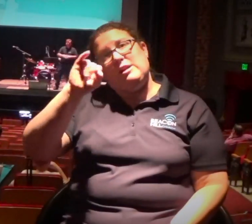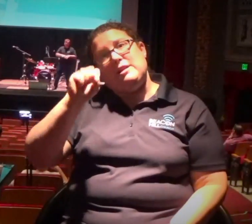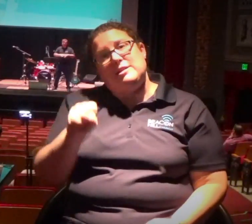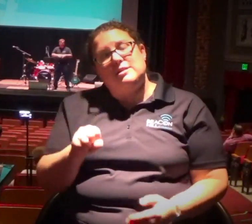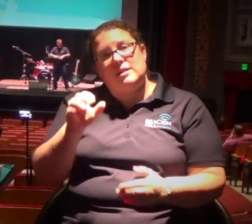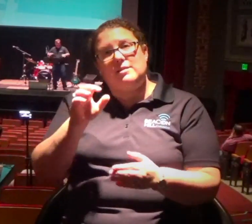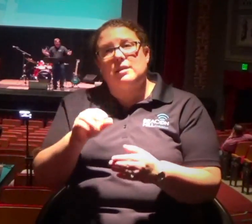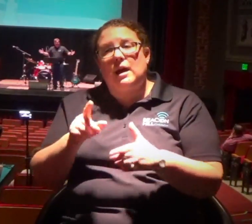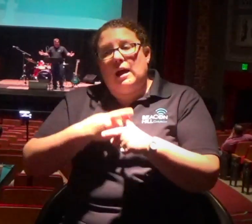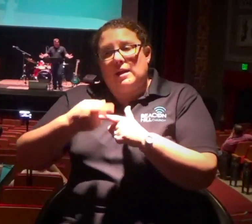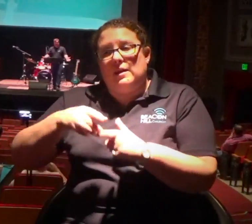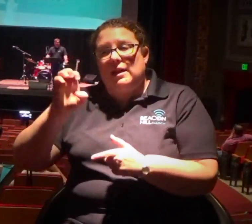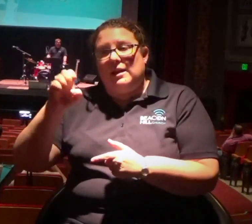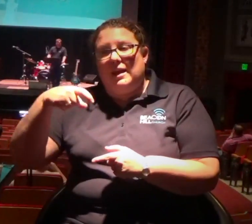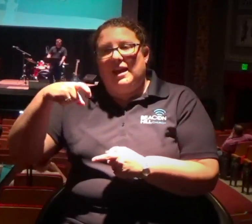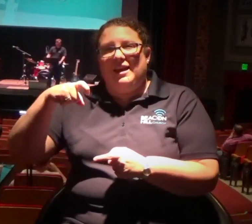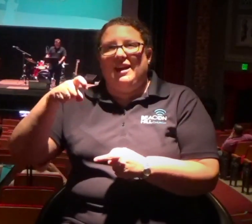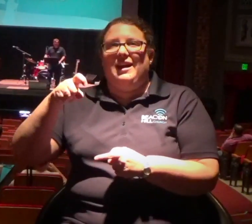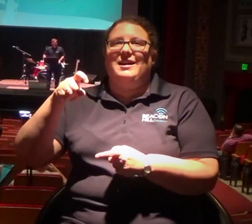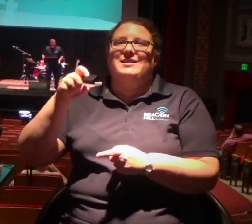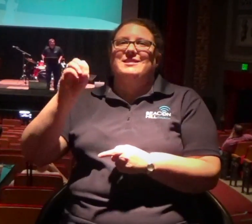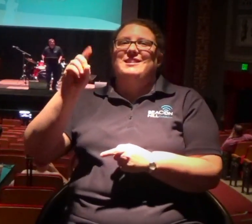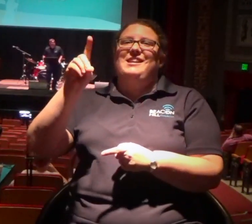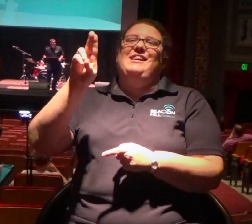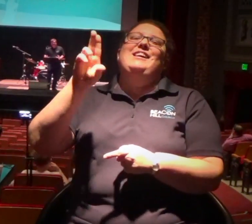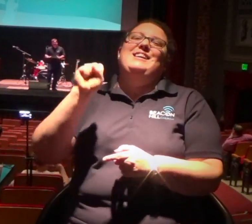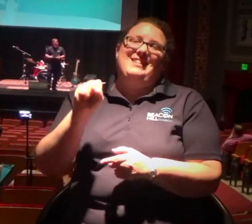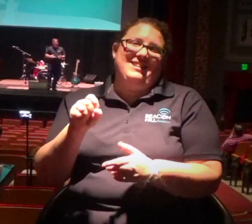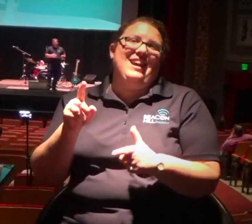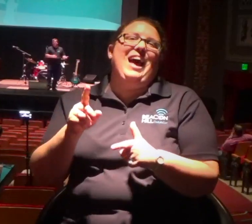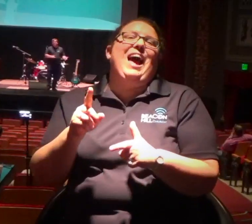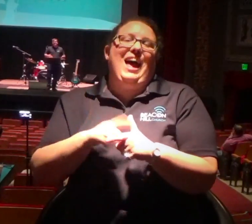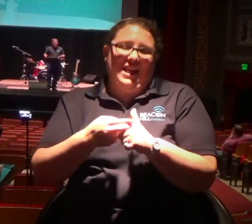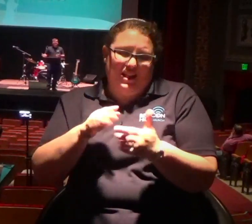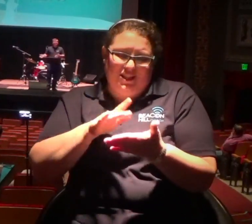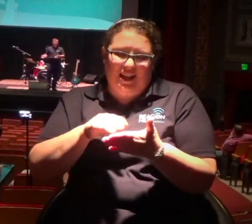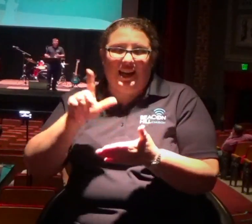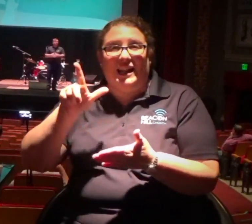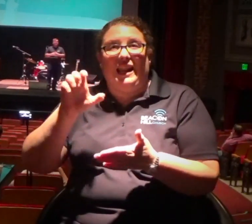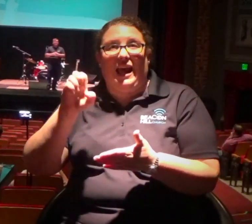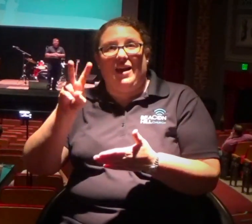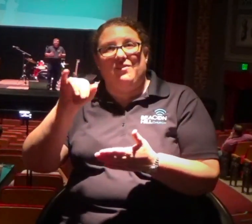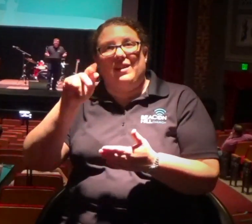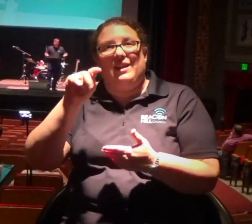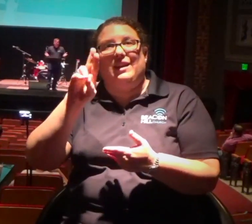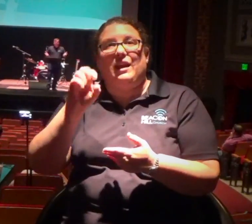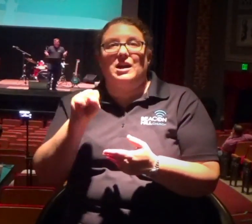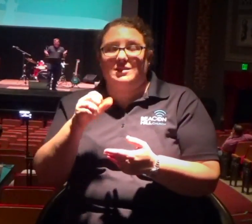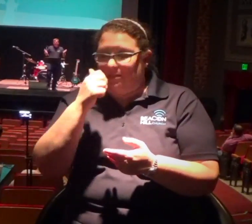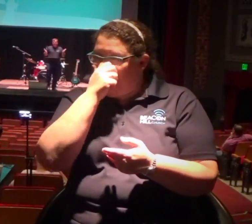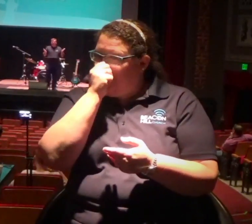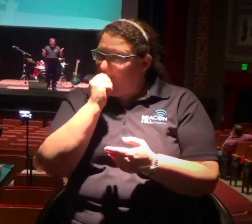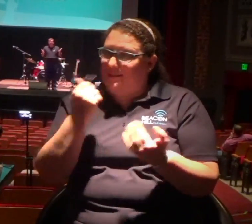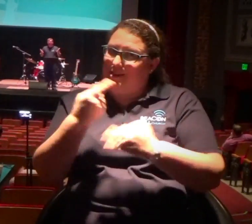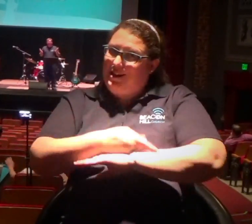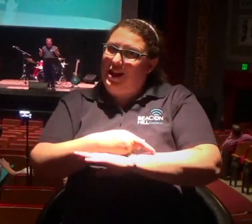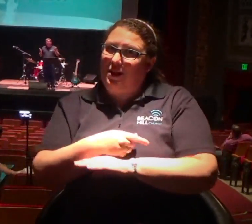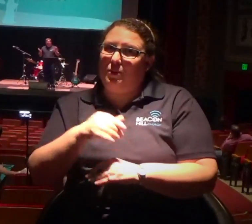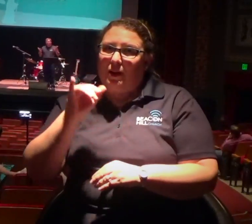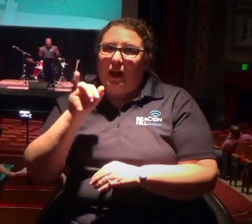had a riveting time in Leviticus. And then today, we're actually in Isaiah 53, so I invite you, if you have your Bible with